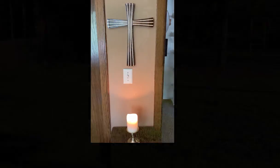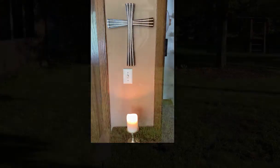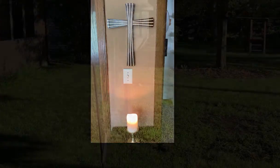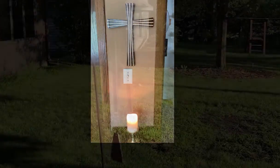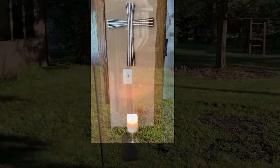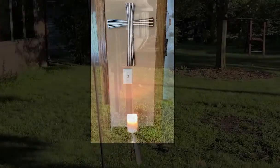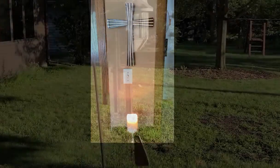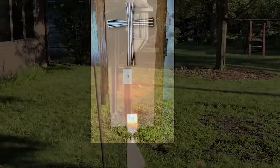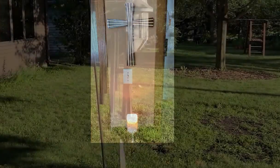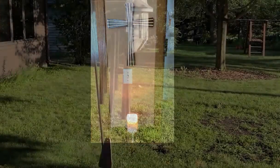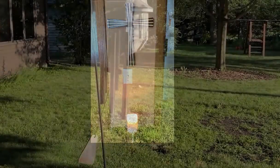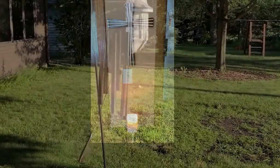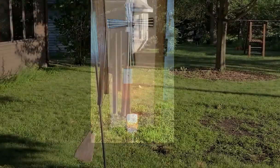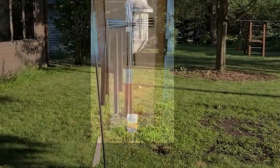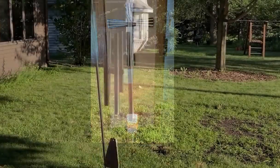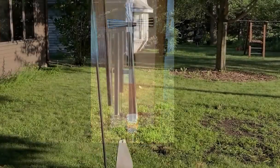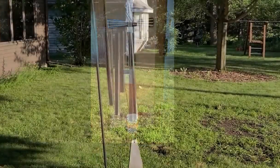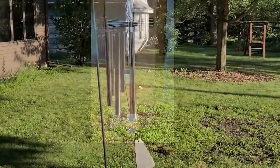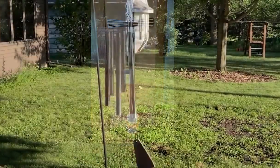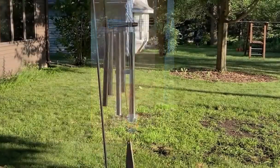Thank you.